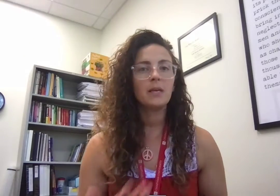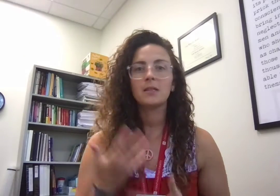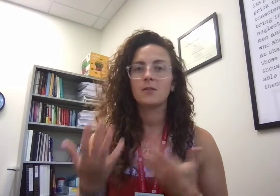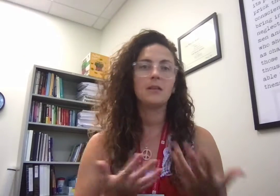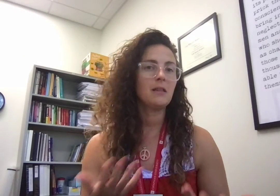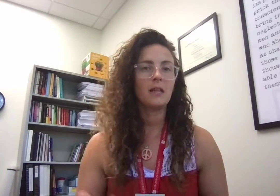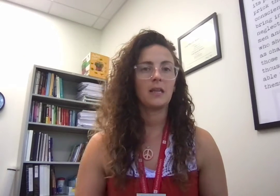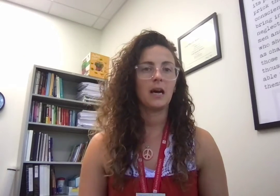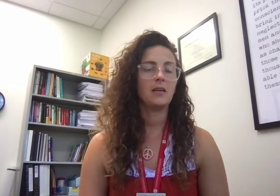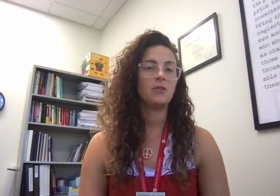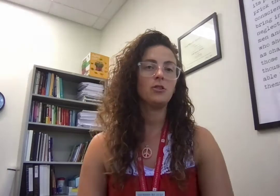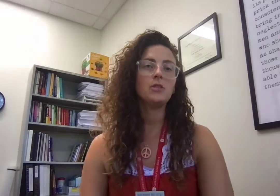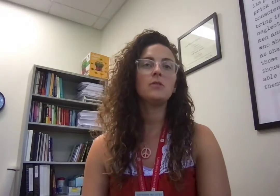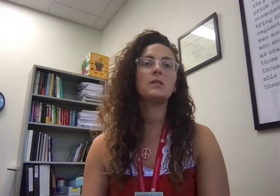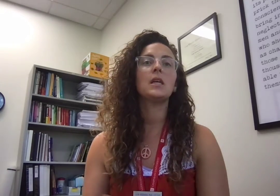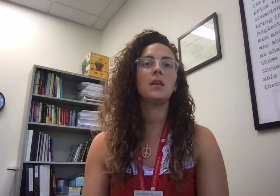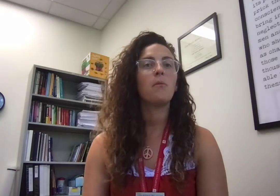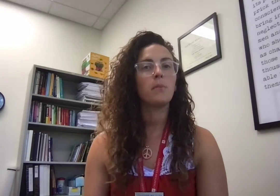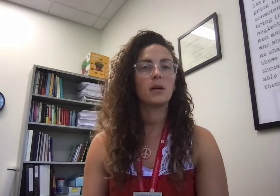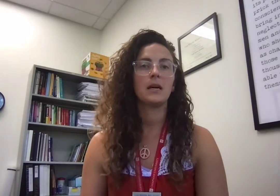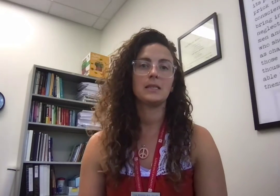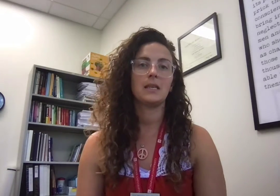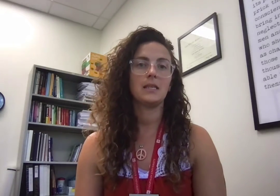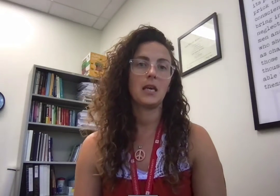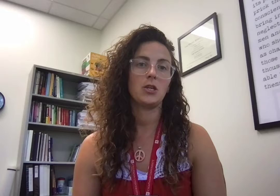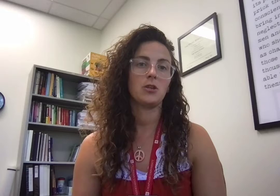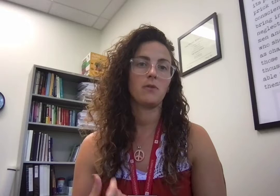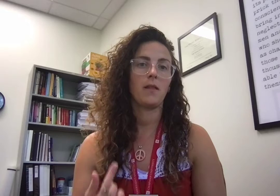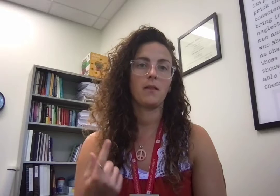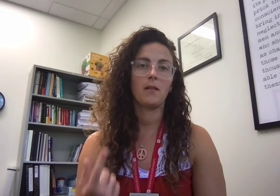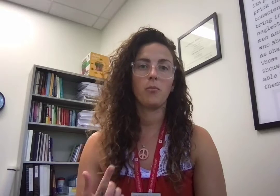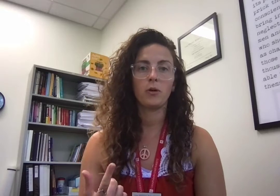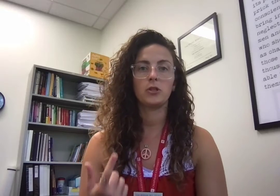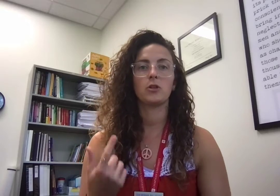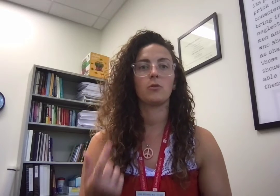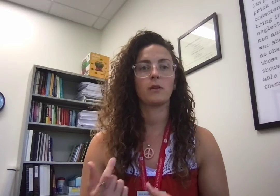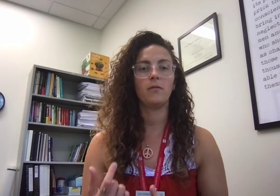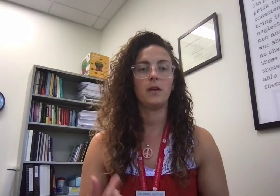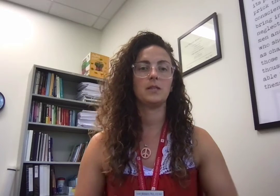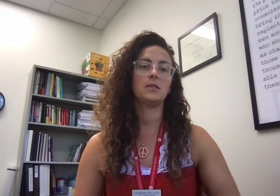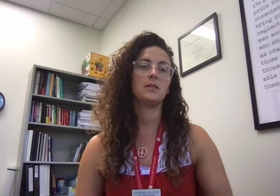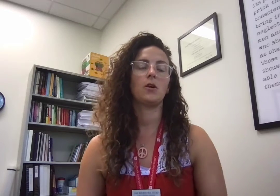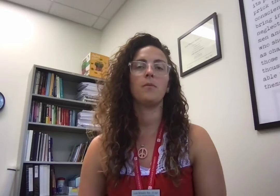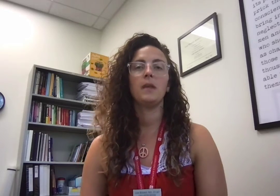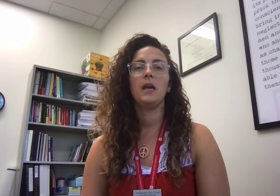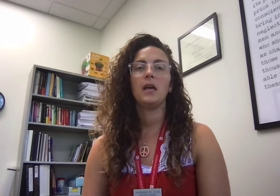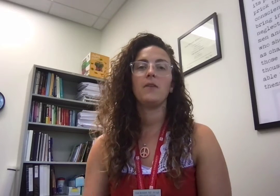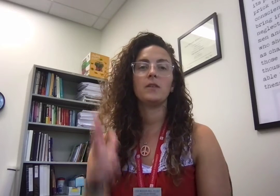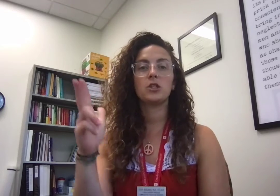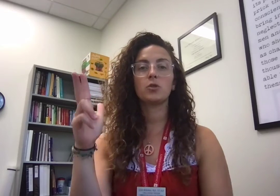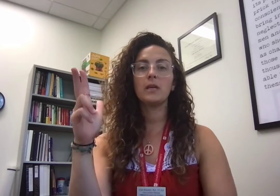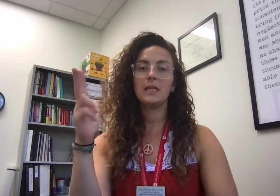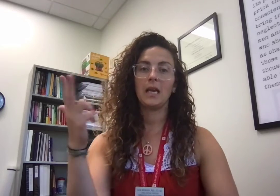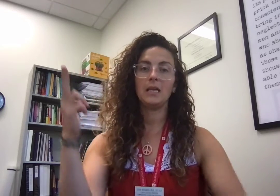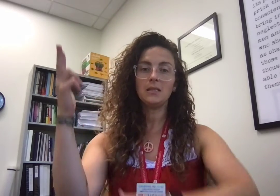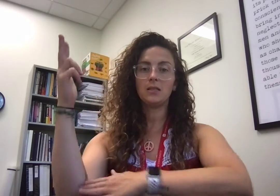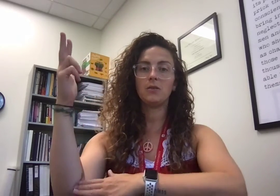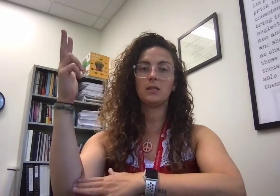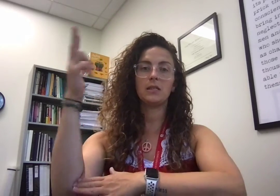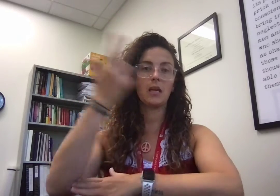or anything like that, you just use the number as the indication rather than the pointer or the fist. So if it's 3 days, you can say